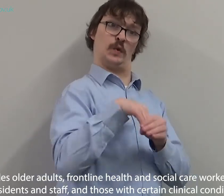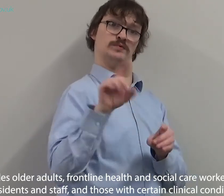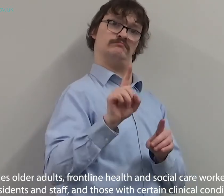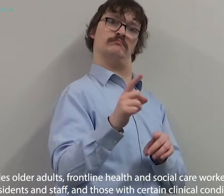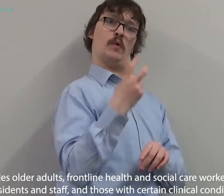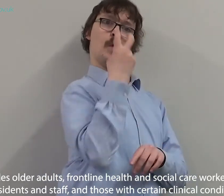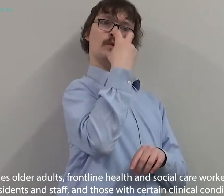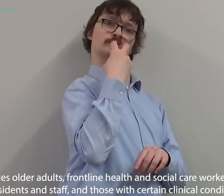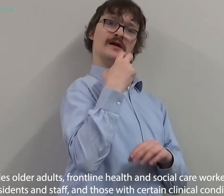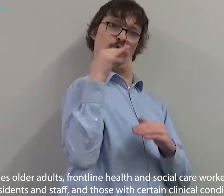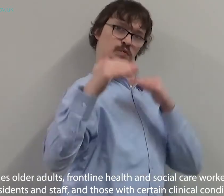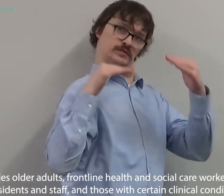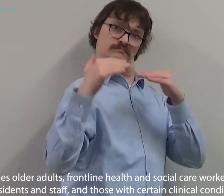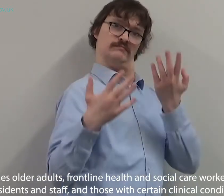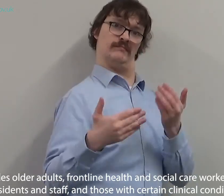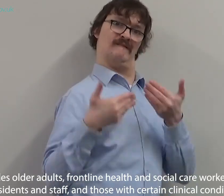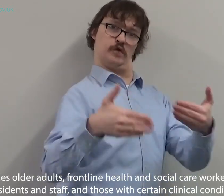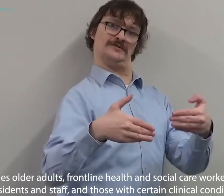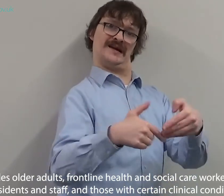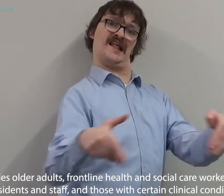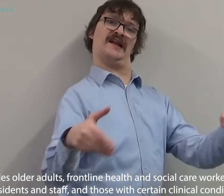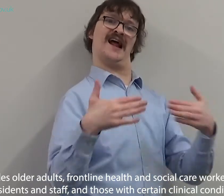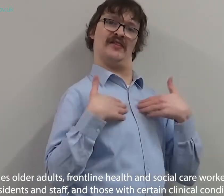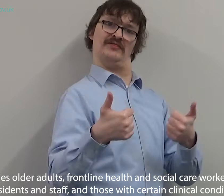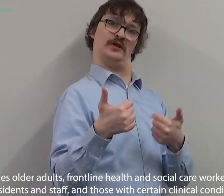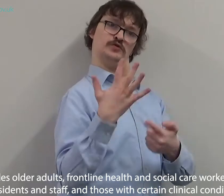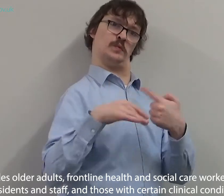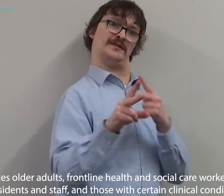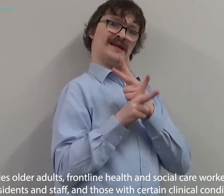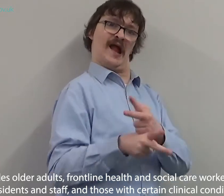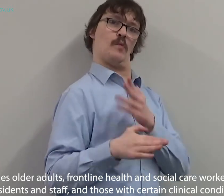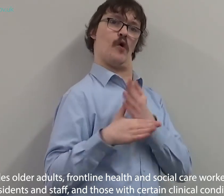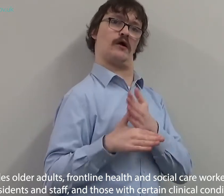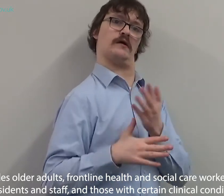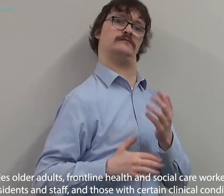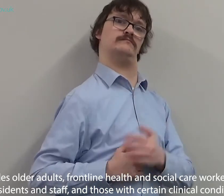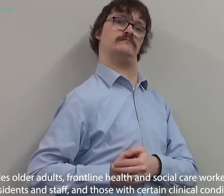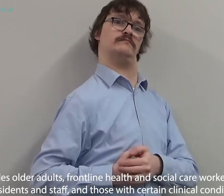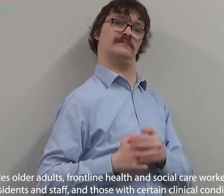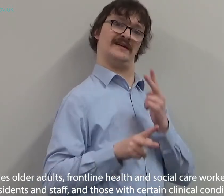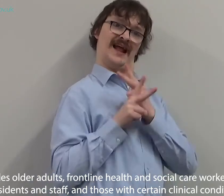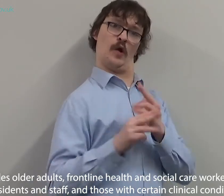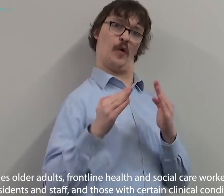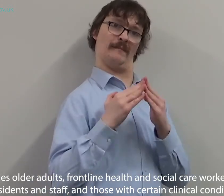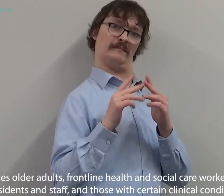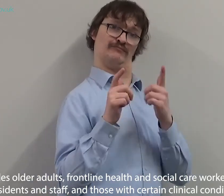This includes older adults, frontline health and social care workers, care home residents and staff